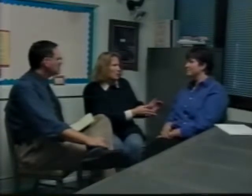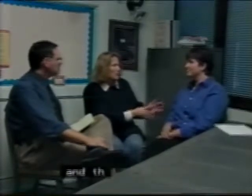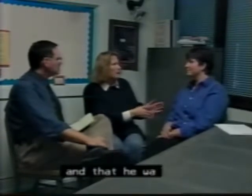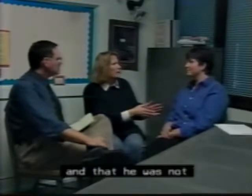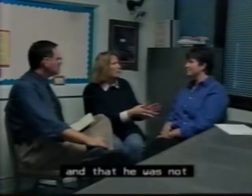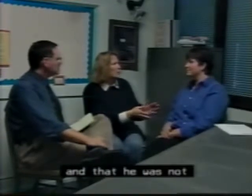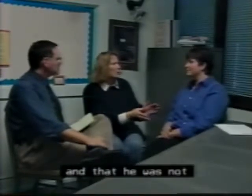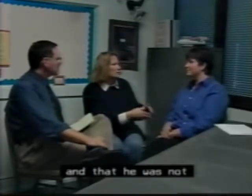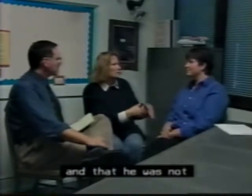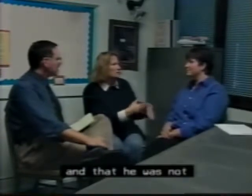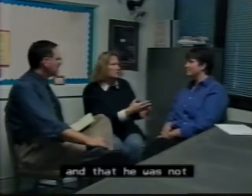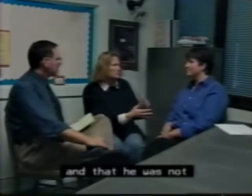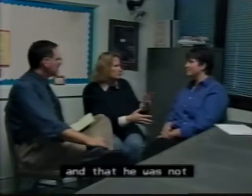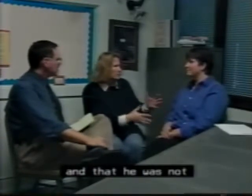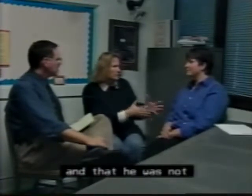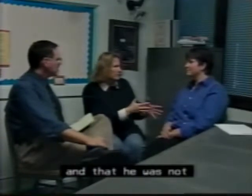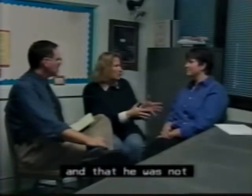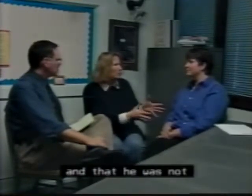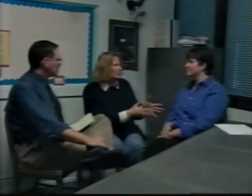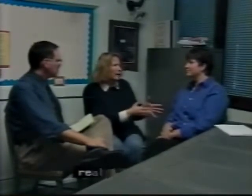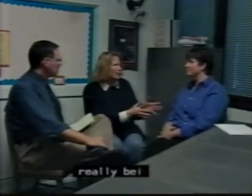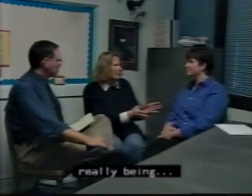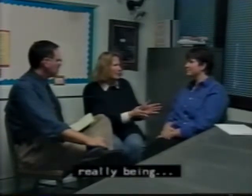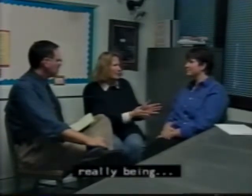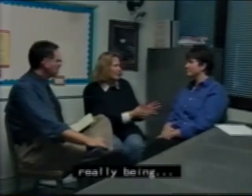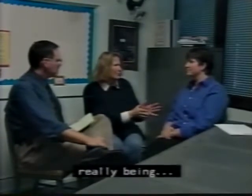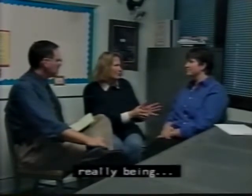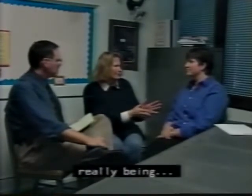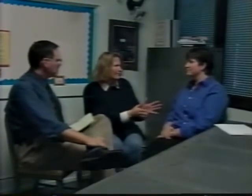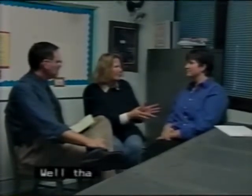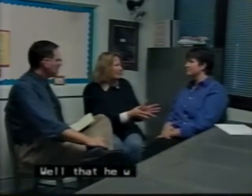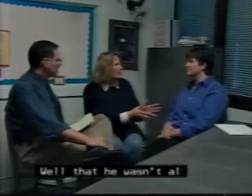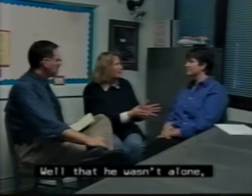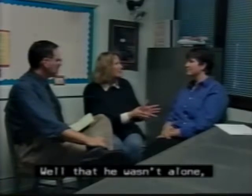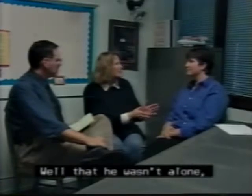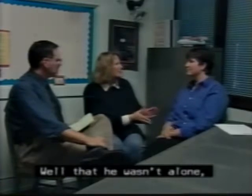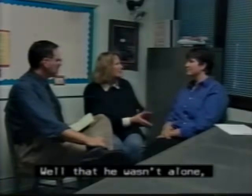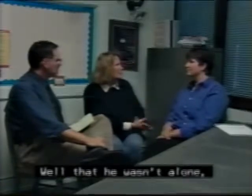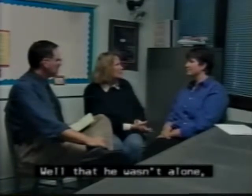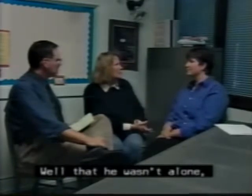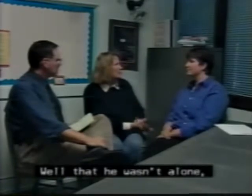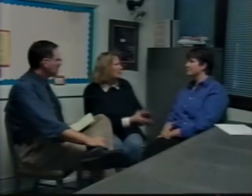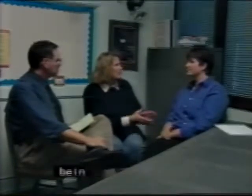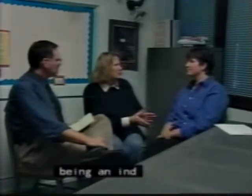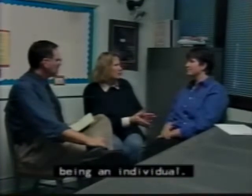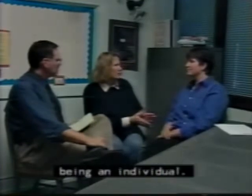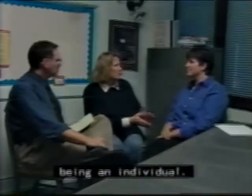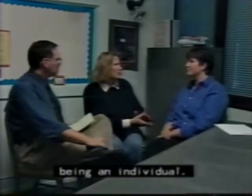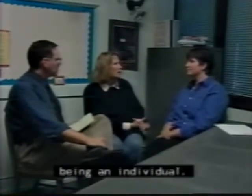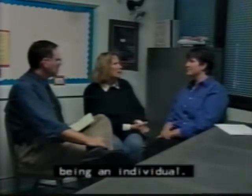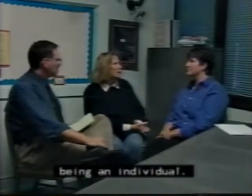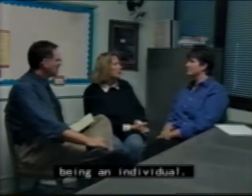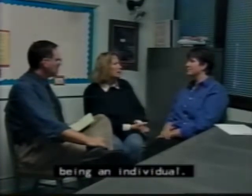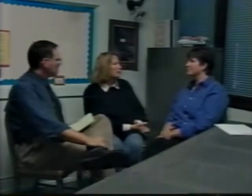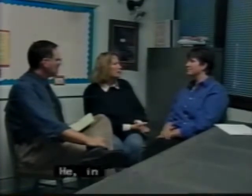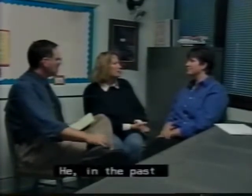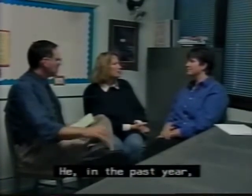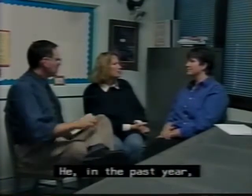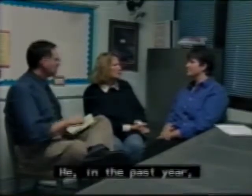and that he was, you know, not really being, well, that he wasn't alone, being an individual. He, in